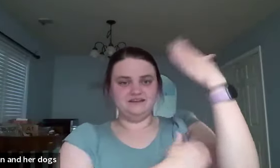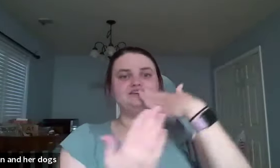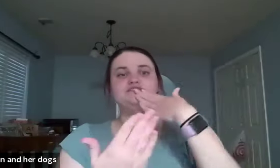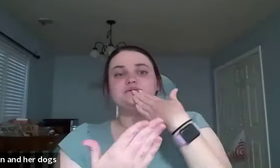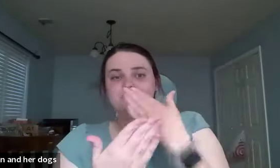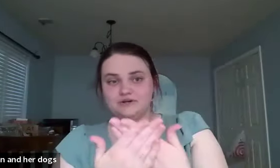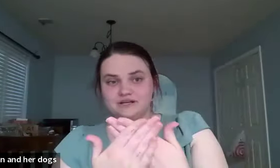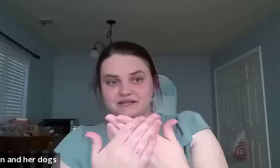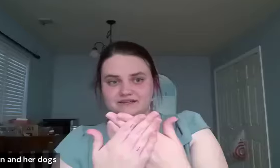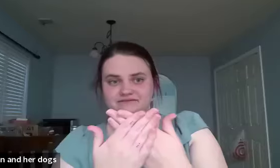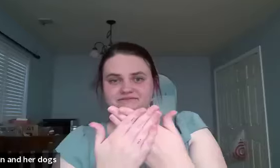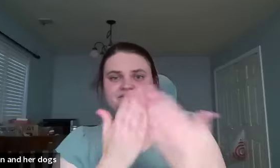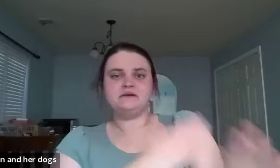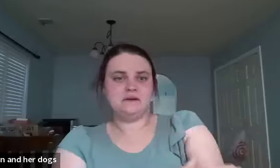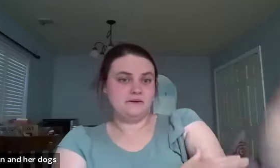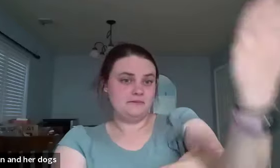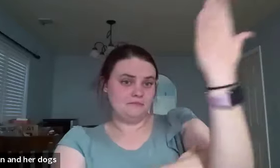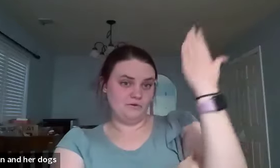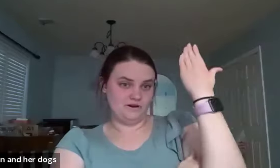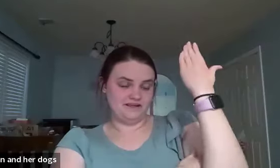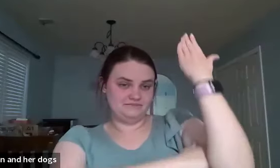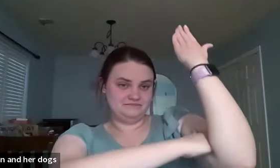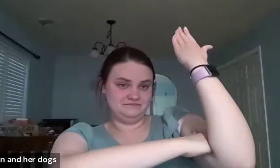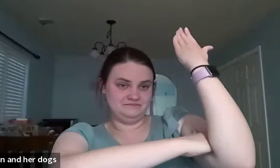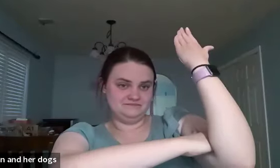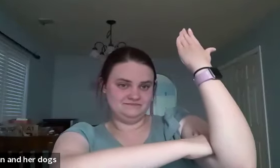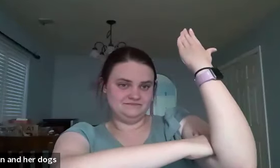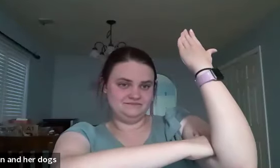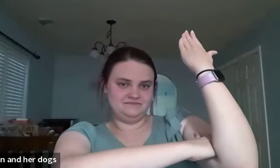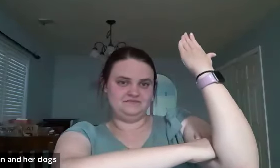Okay. So good morning.